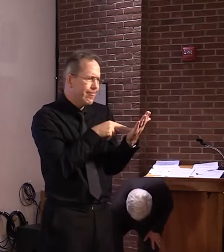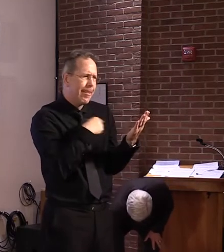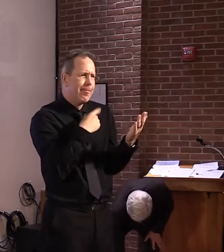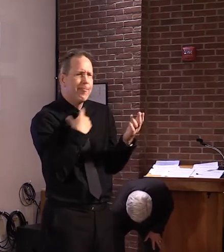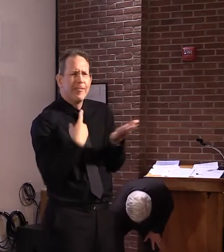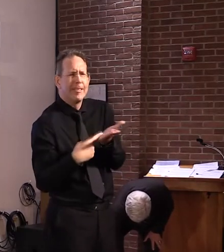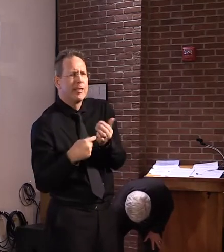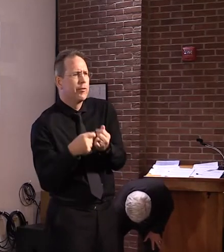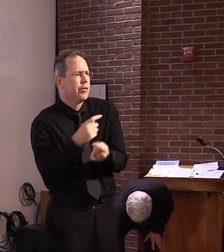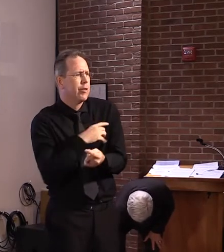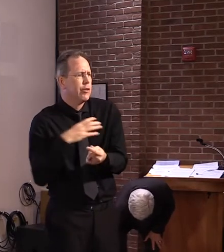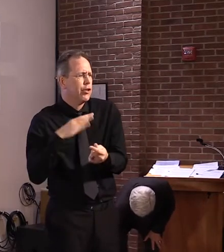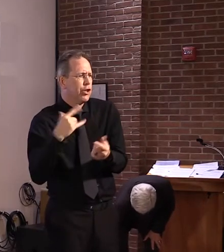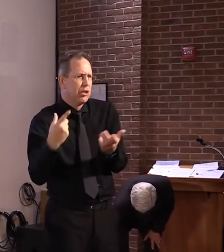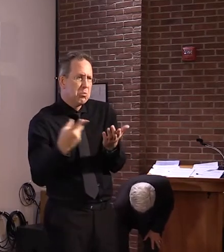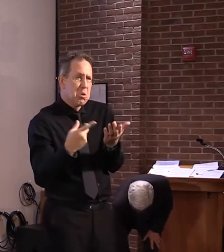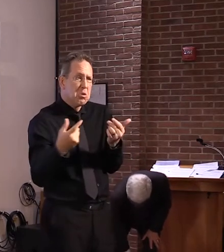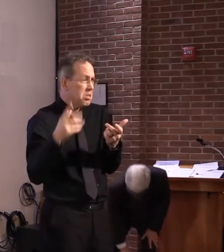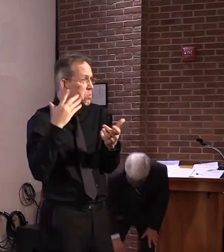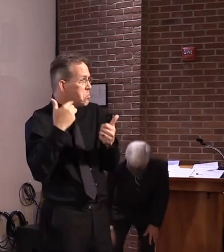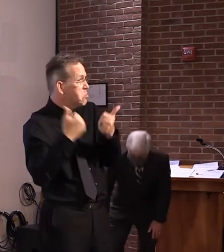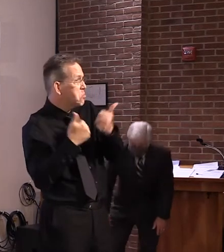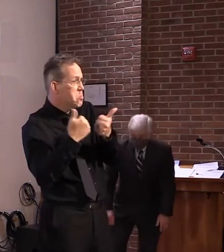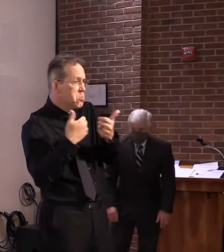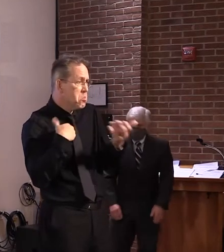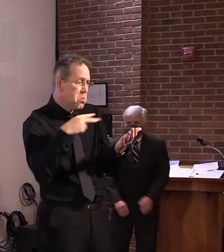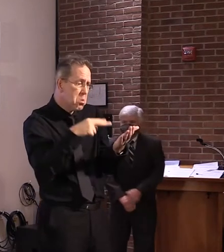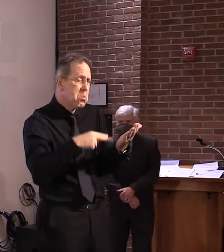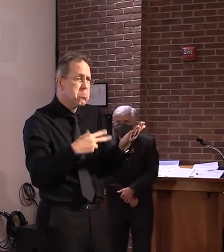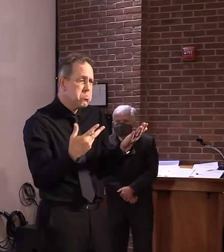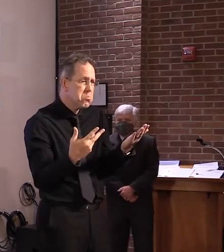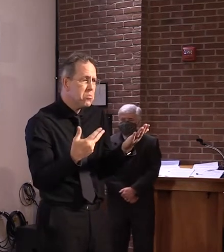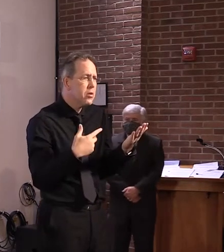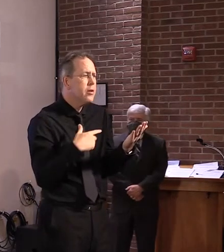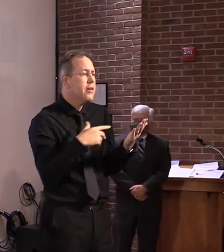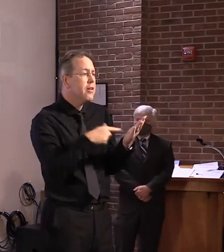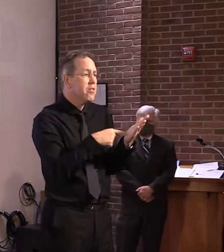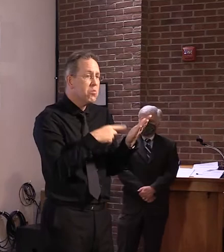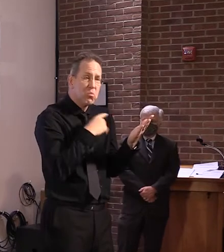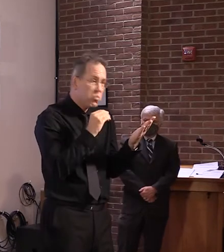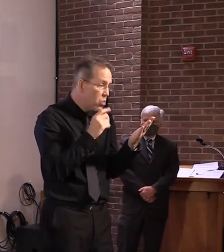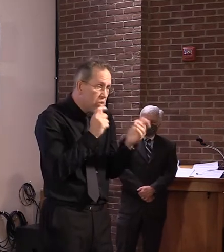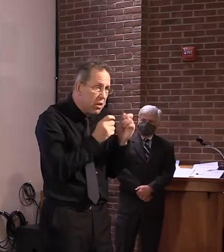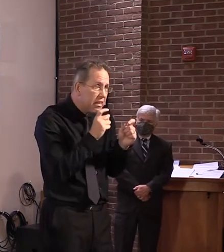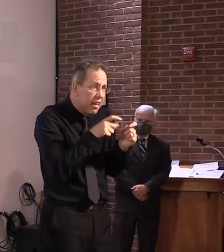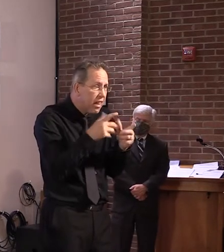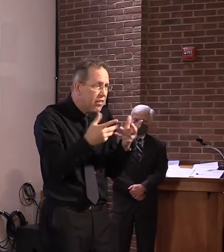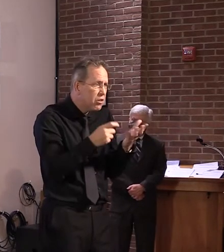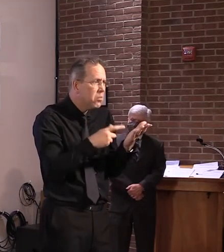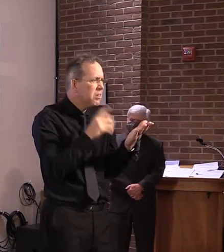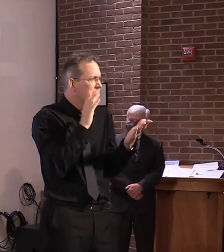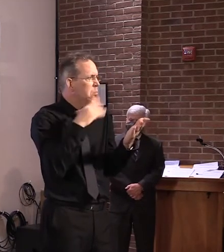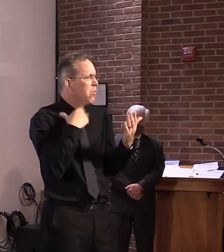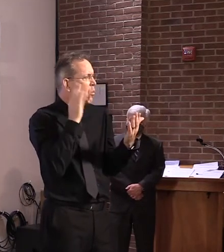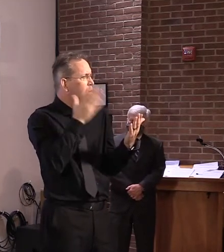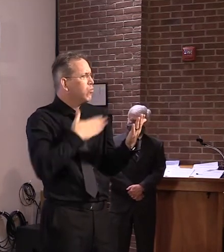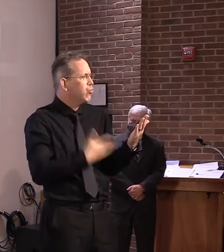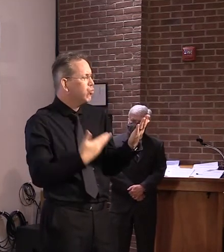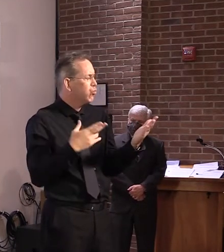problem with. So unless there's something that has changed, I wouldn't expect that we would stand in the way.